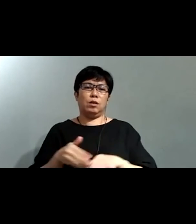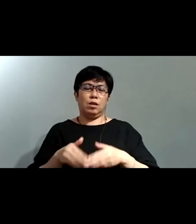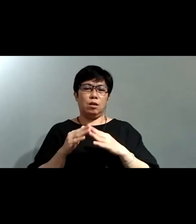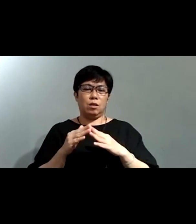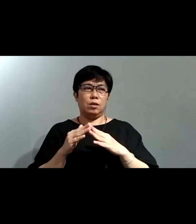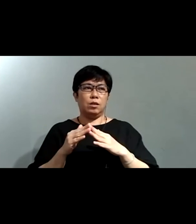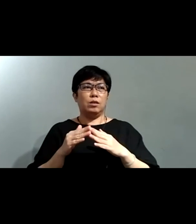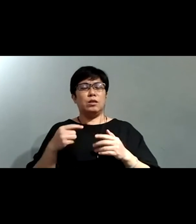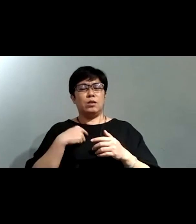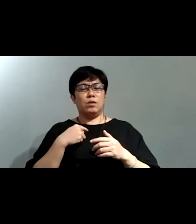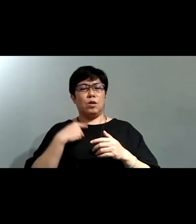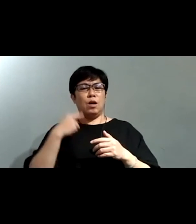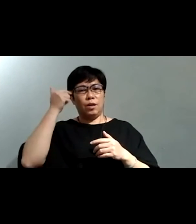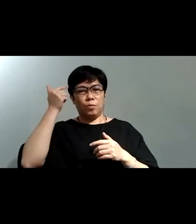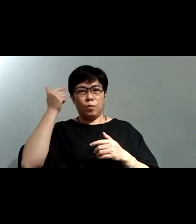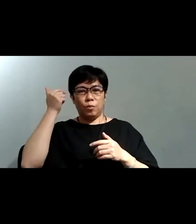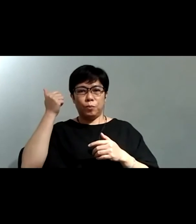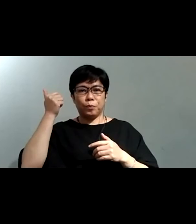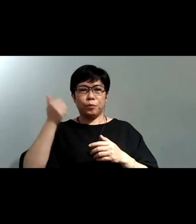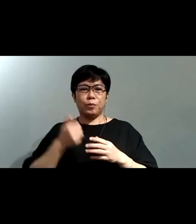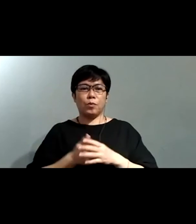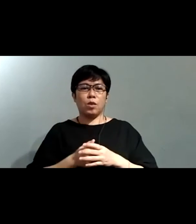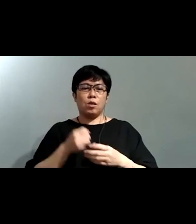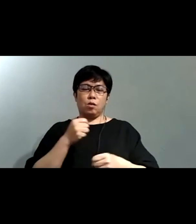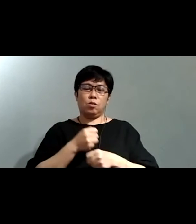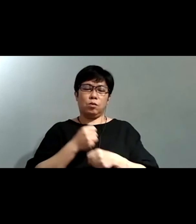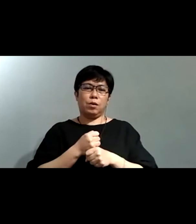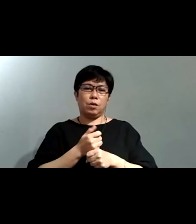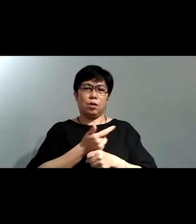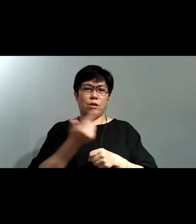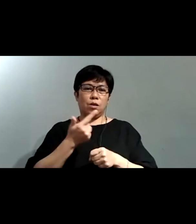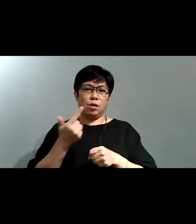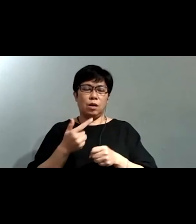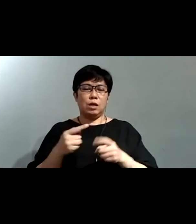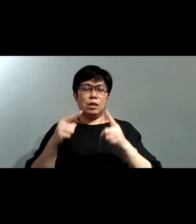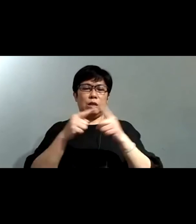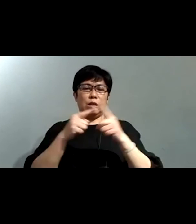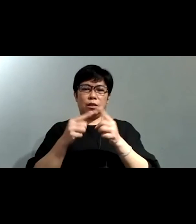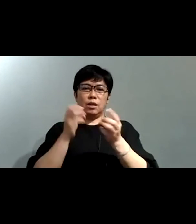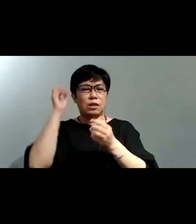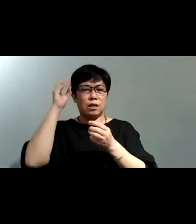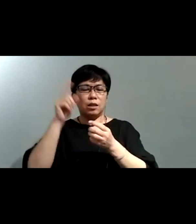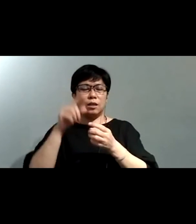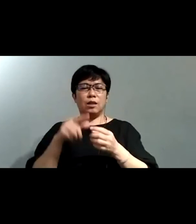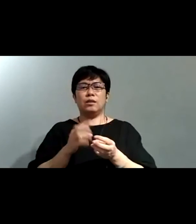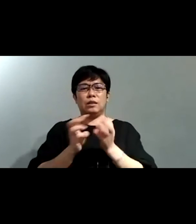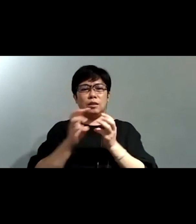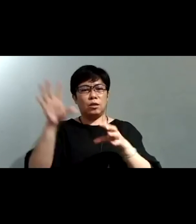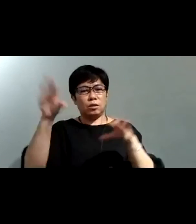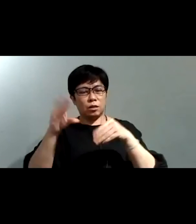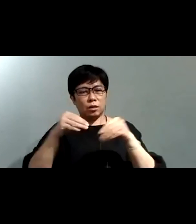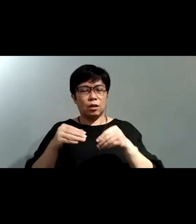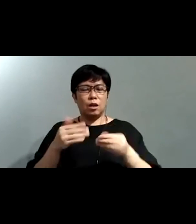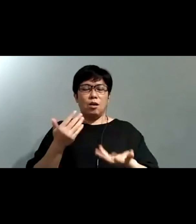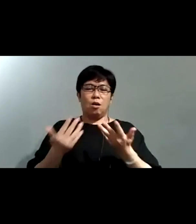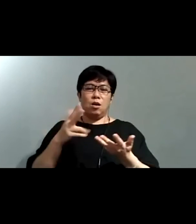not welcomed by the authority, but we are trying to do that, trying to insist on doing something we feel right and needed for the